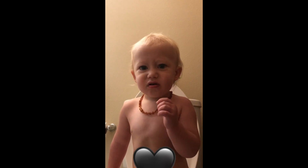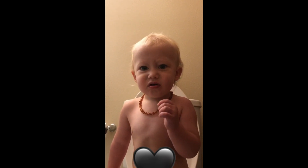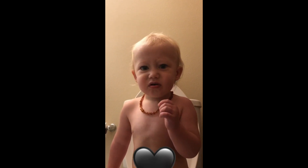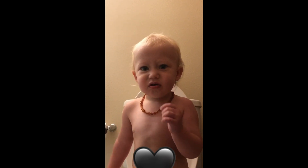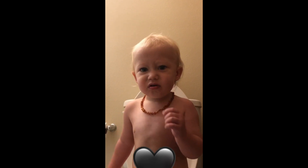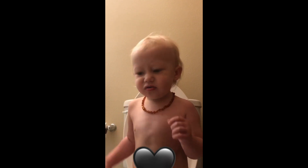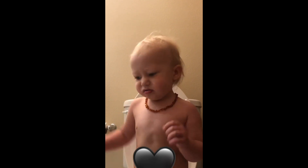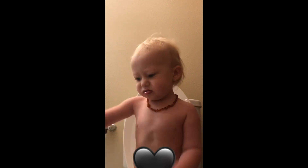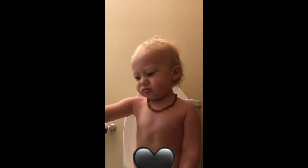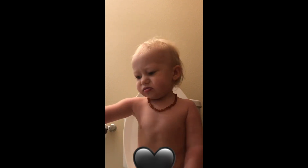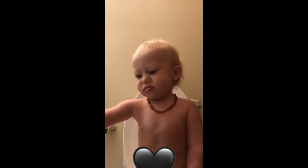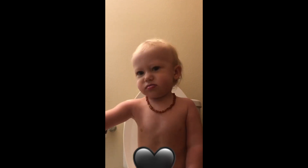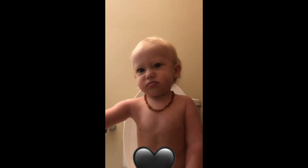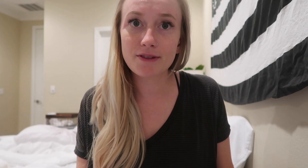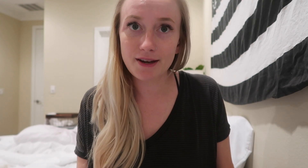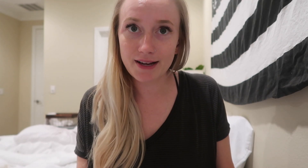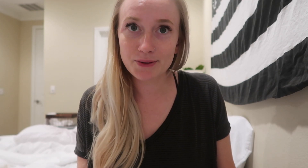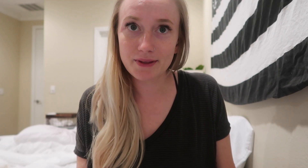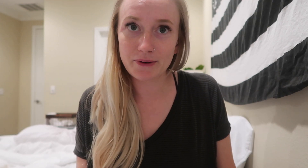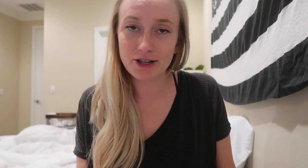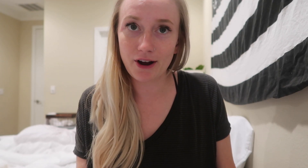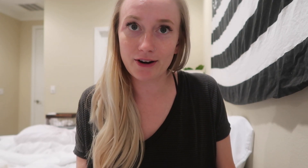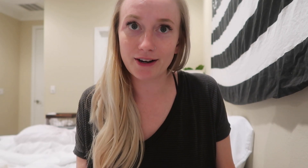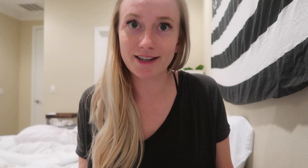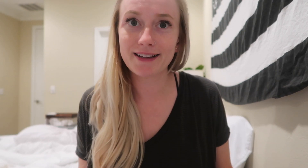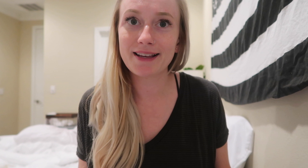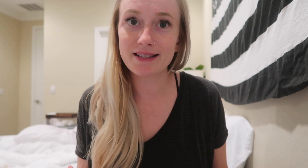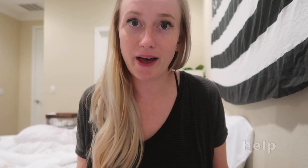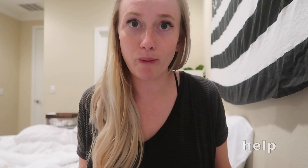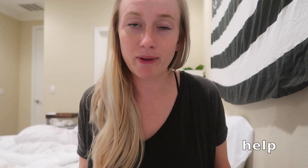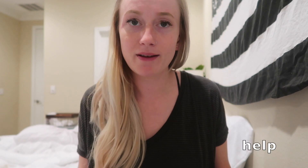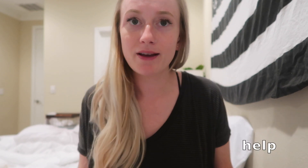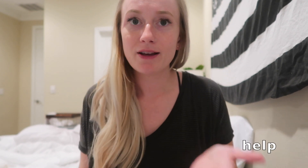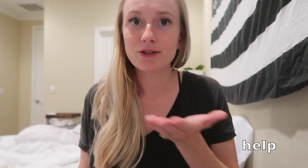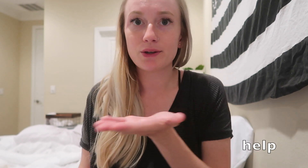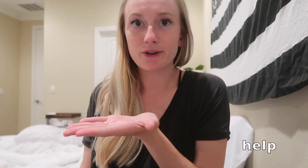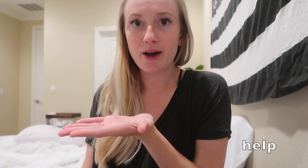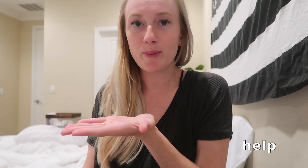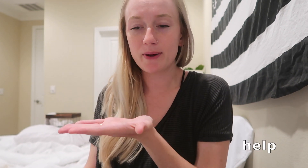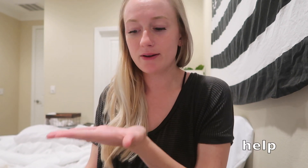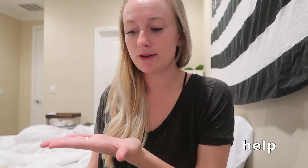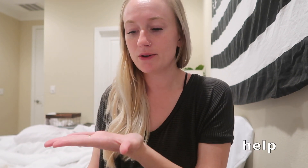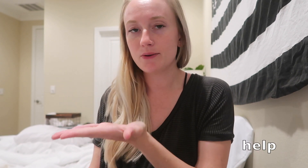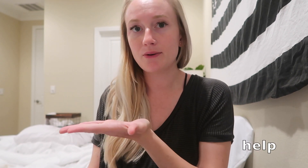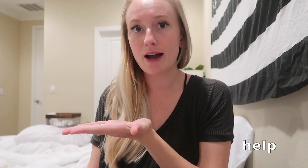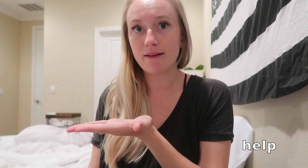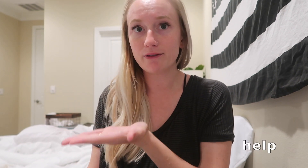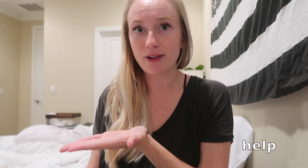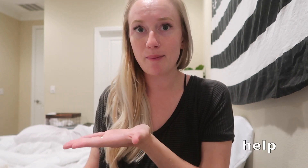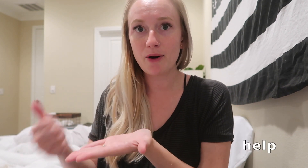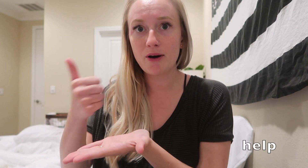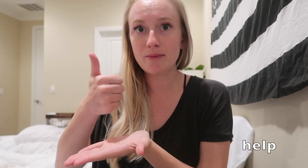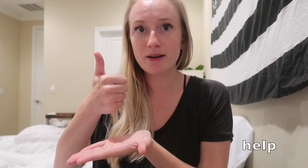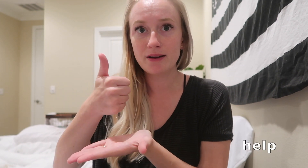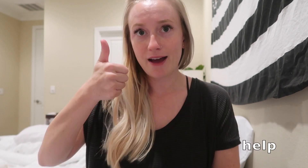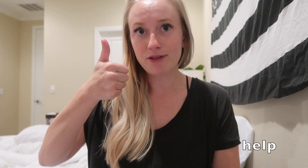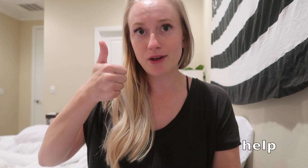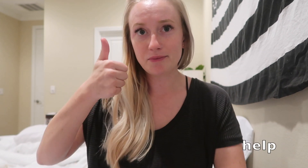baby. The next one that we taught her is help. So for help, you have a flat palm, have a thumbs